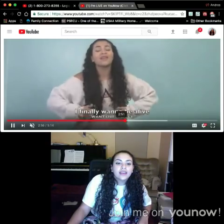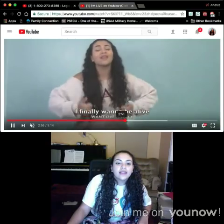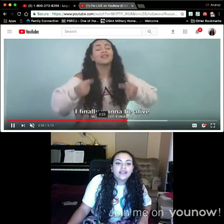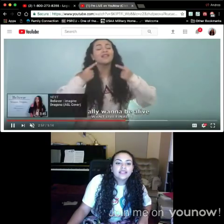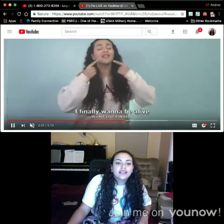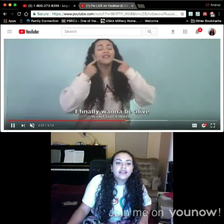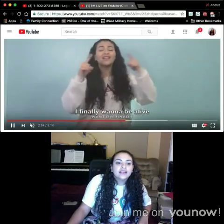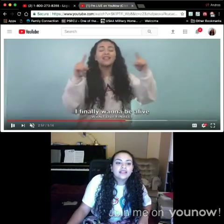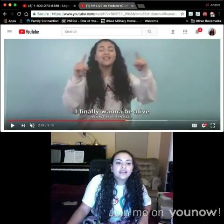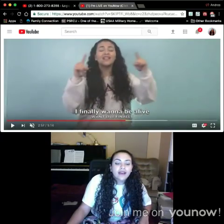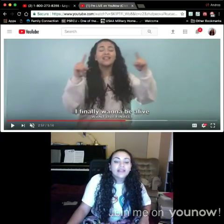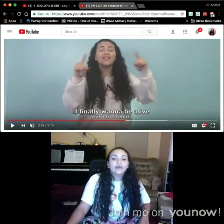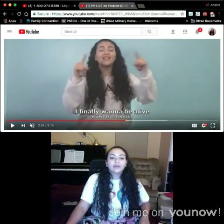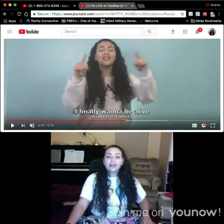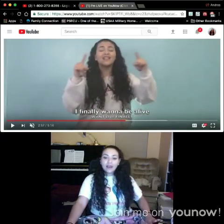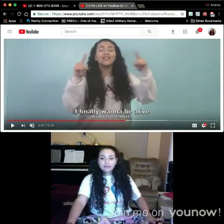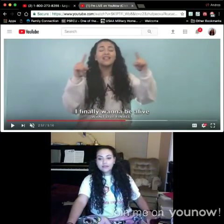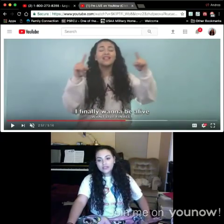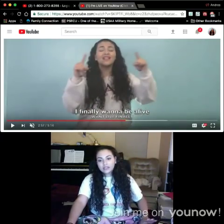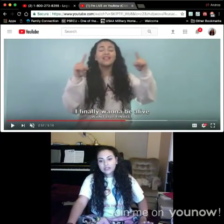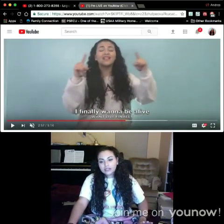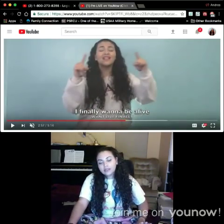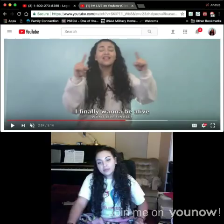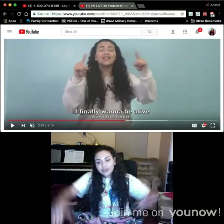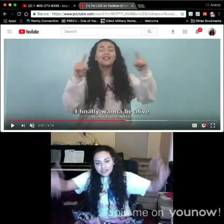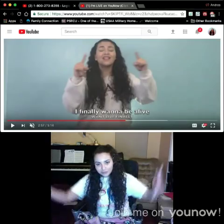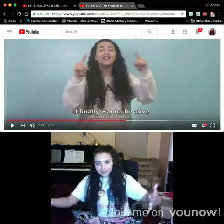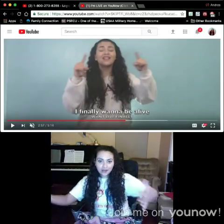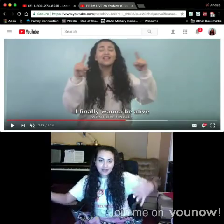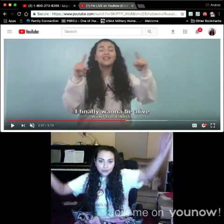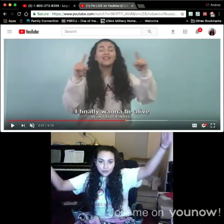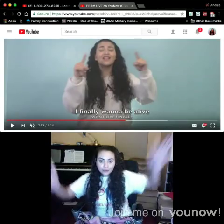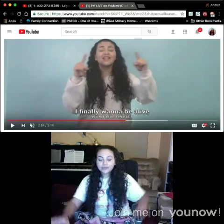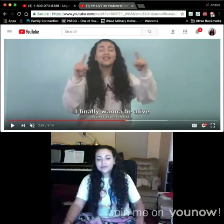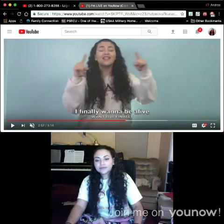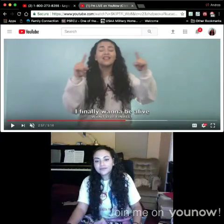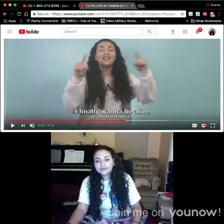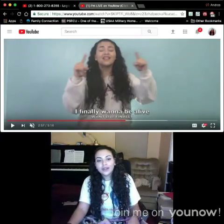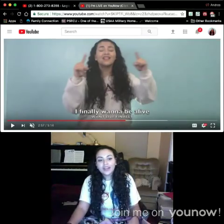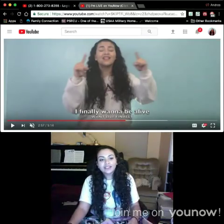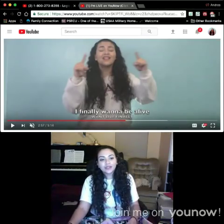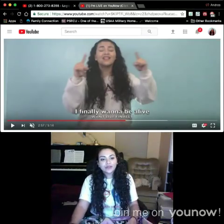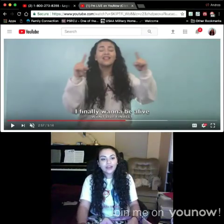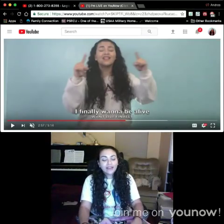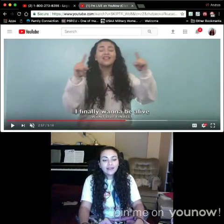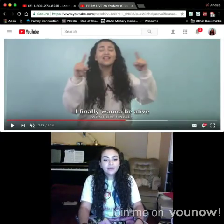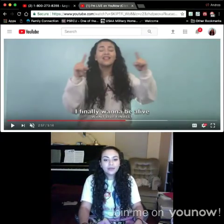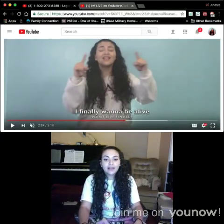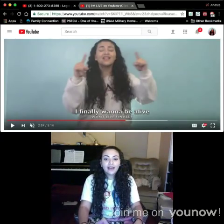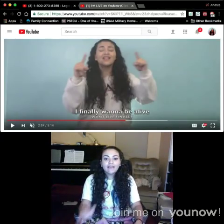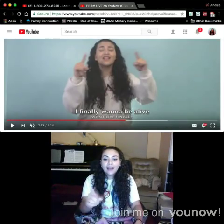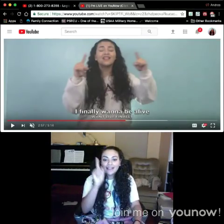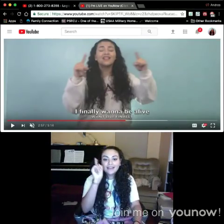Yay! And then it says, I finally want to be alive. Progression of the song. Woo! Okay, so for I finally want to